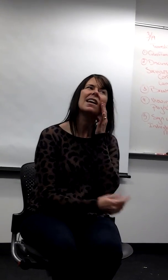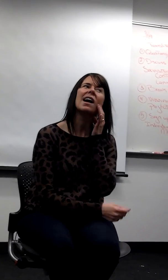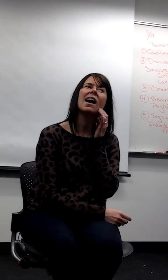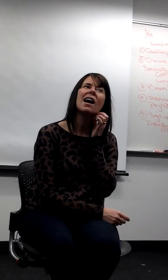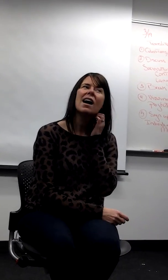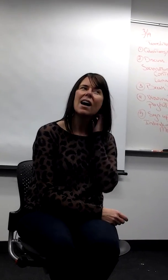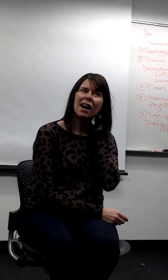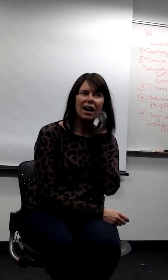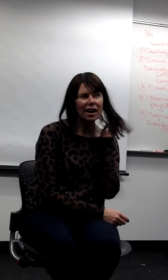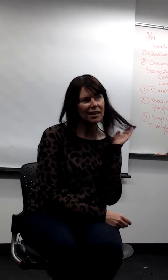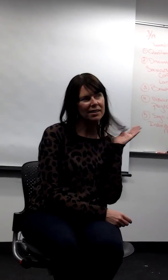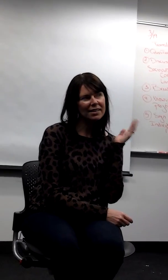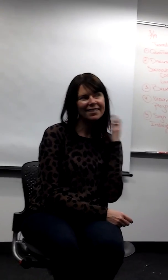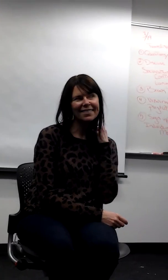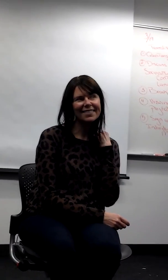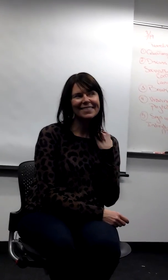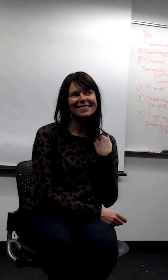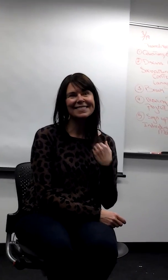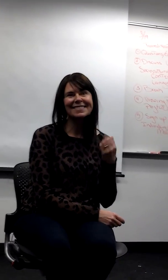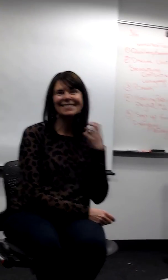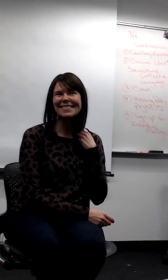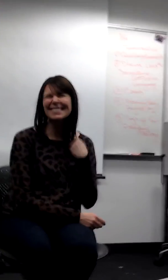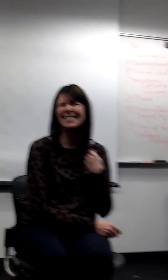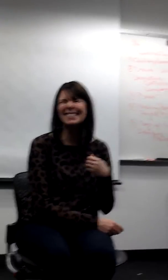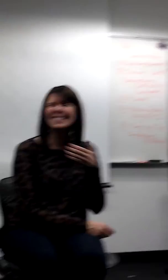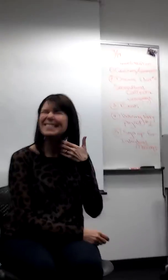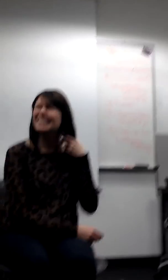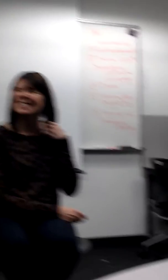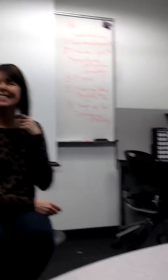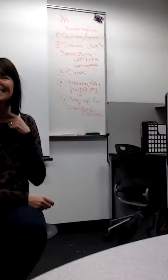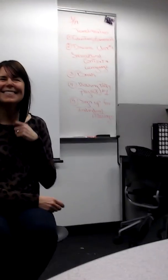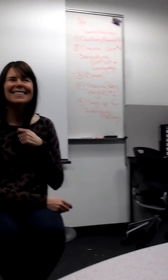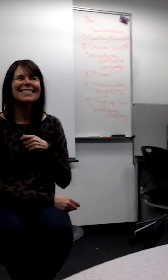They were never found. Okay, it's time to switch. It was fast.